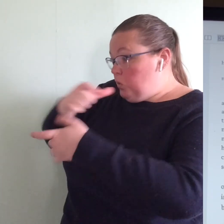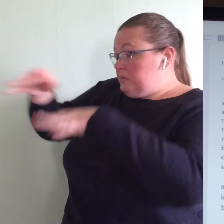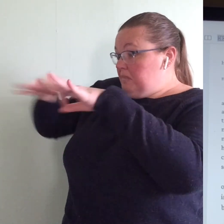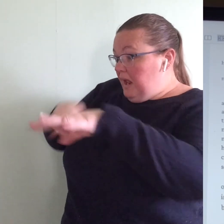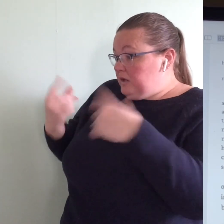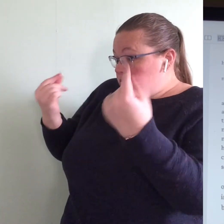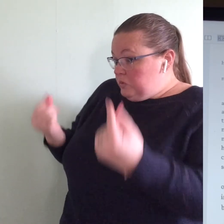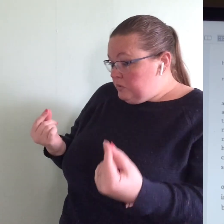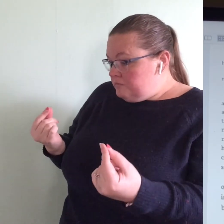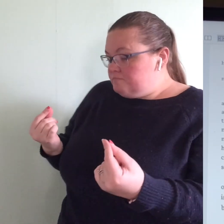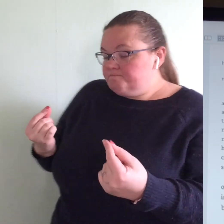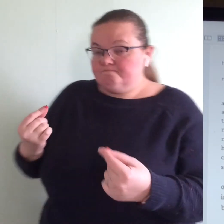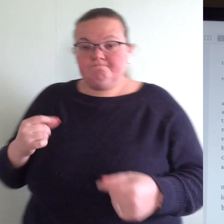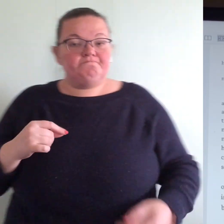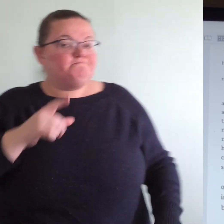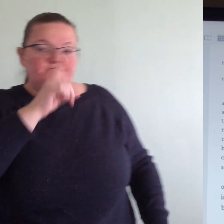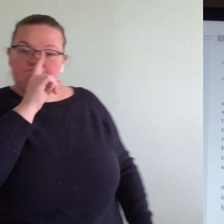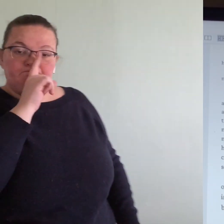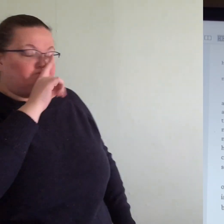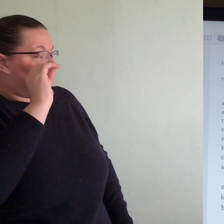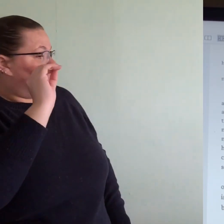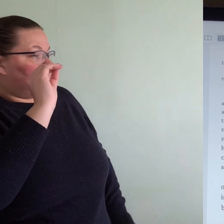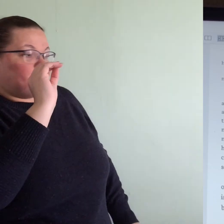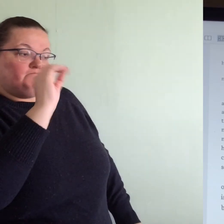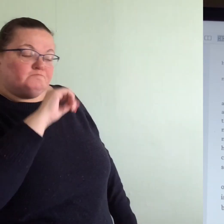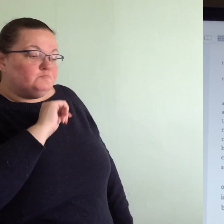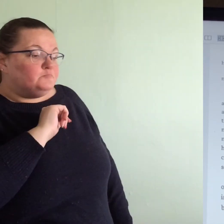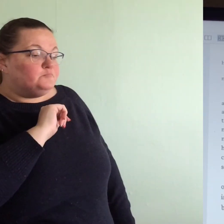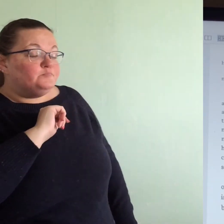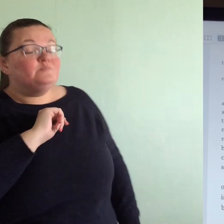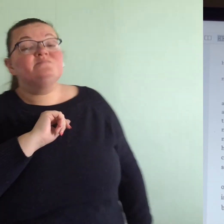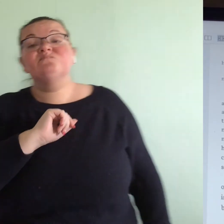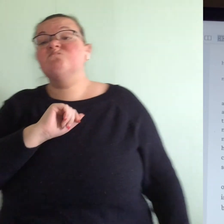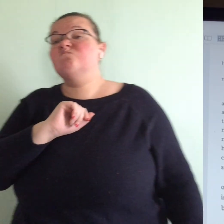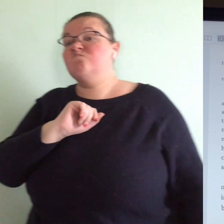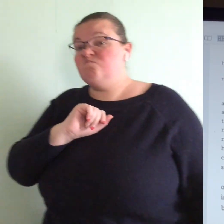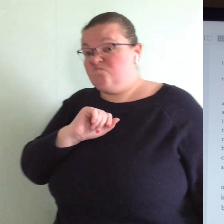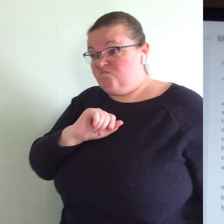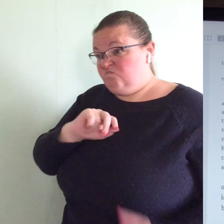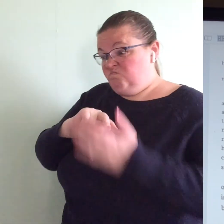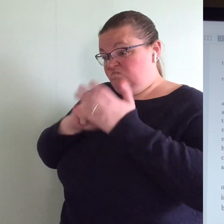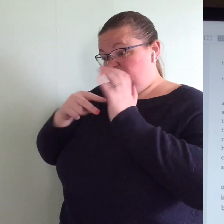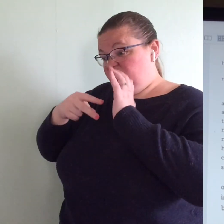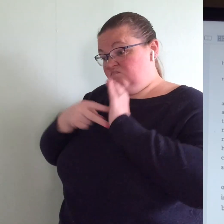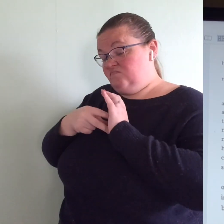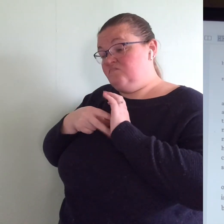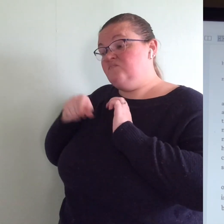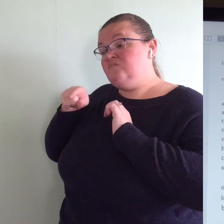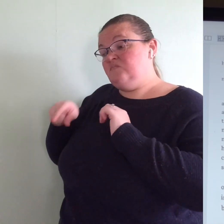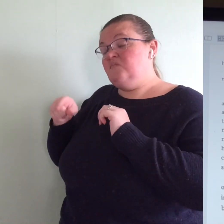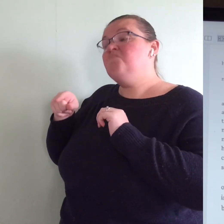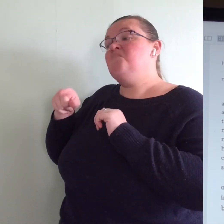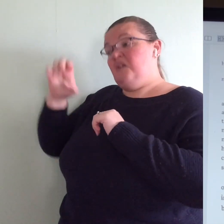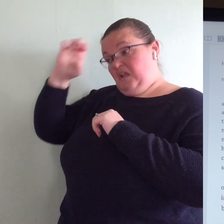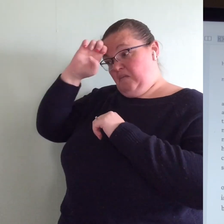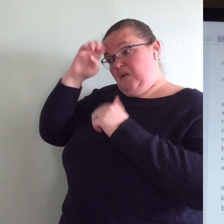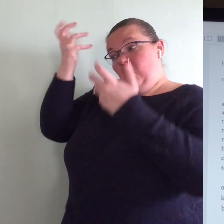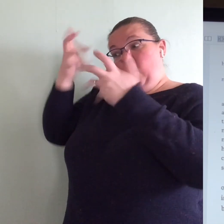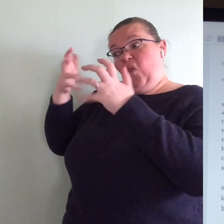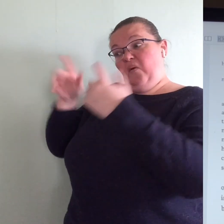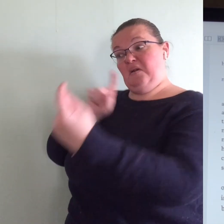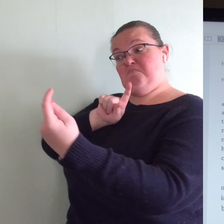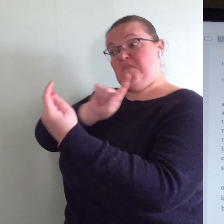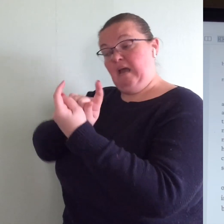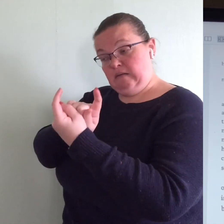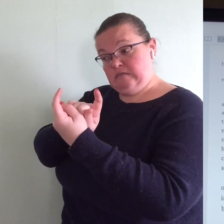met? Well, no, he didn't, said Lucy. Then mark my words, said Mr. Beaver. He has already met the White